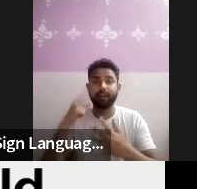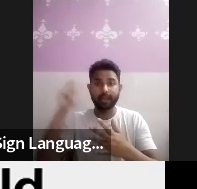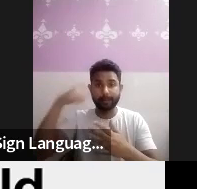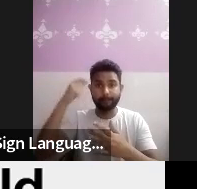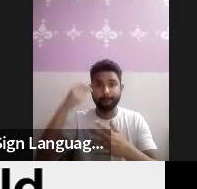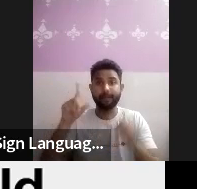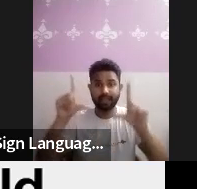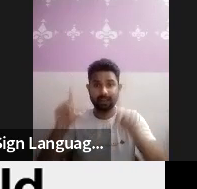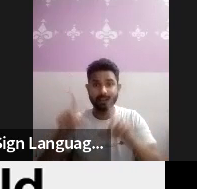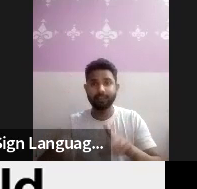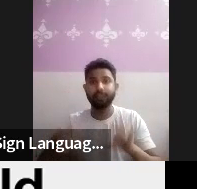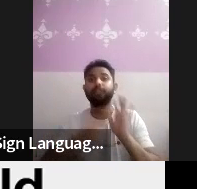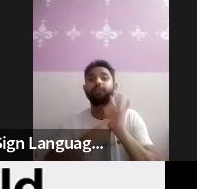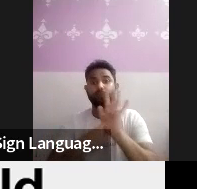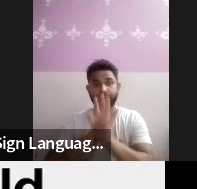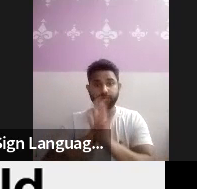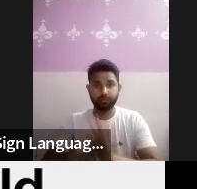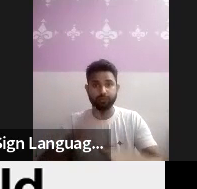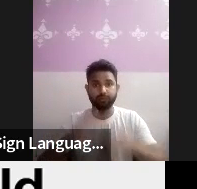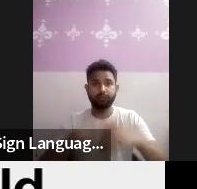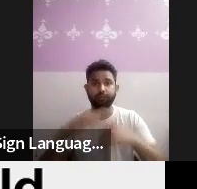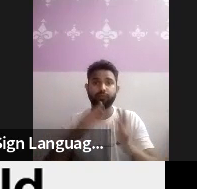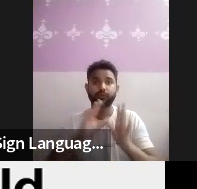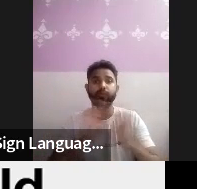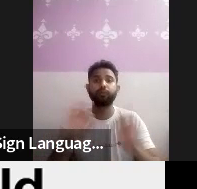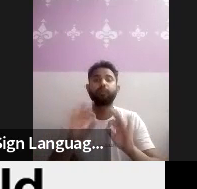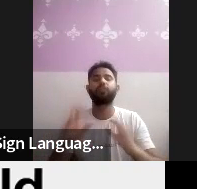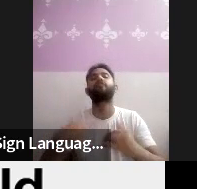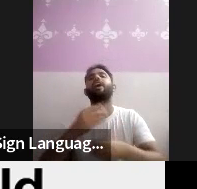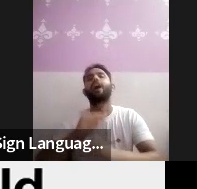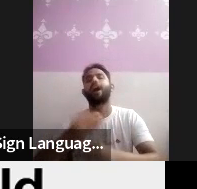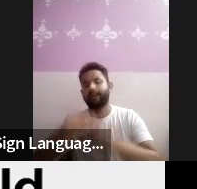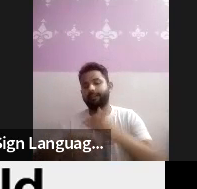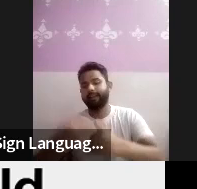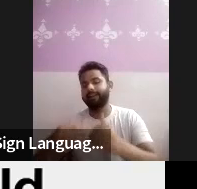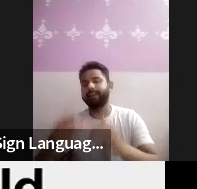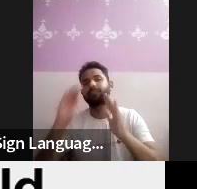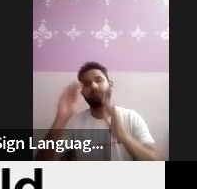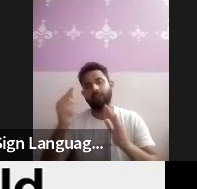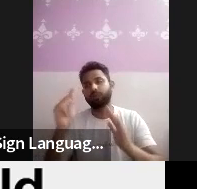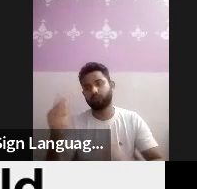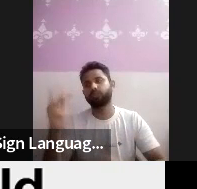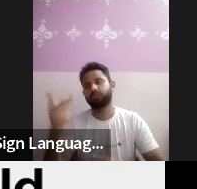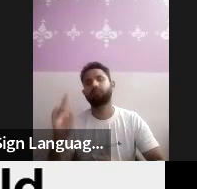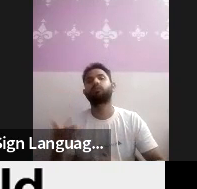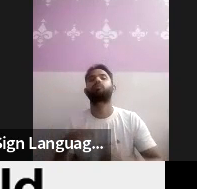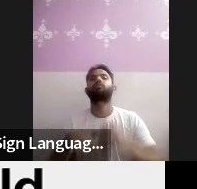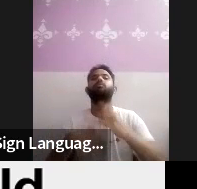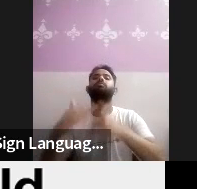or maybe it's not correct, and they could put maybe. But immediately the app is improved because now you're